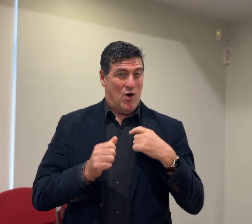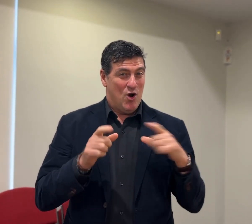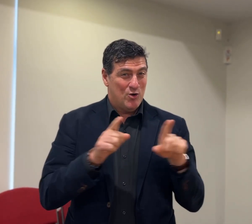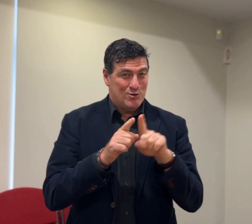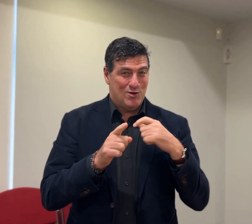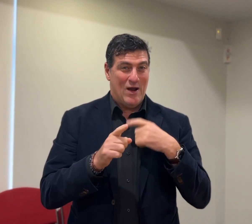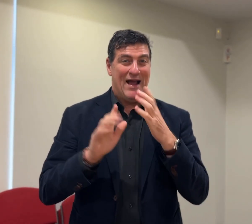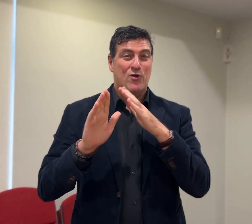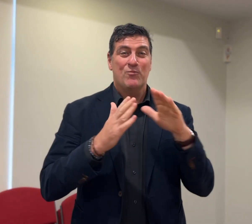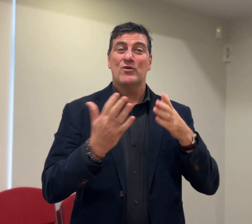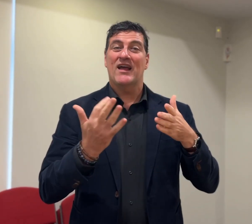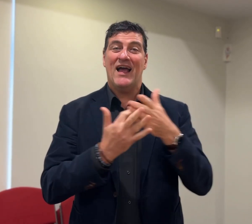project.